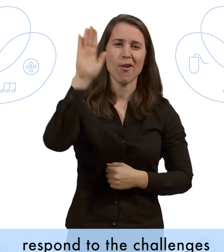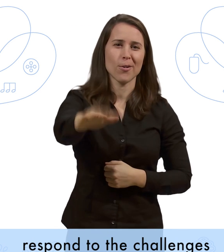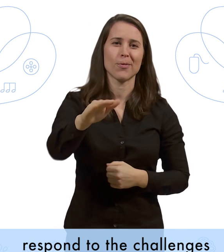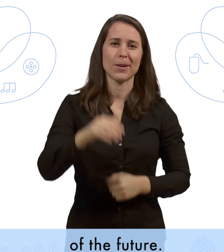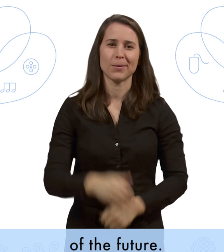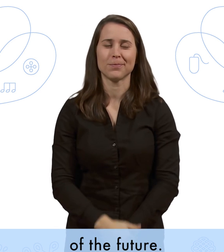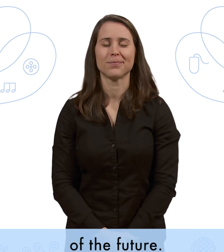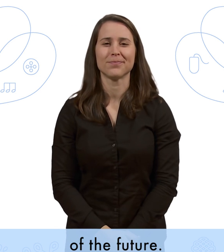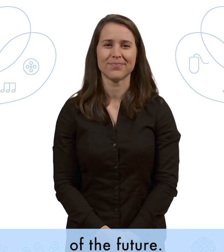challenges of the future.